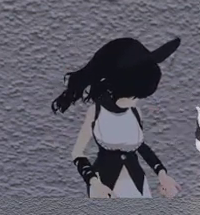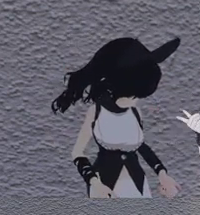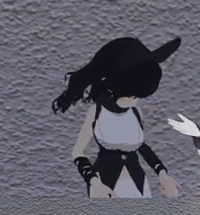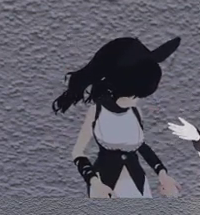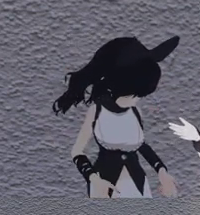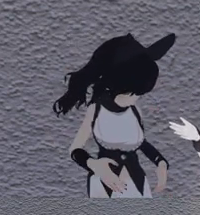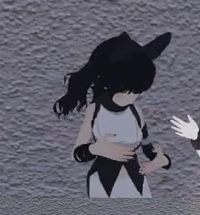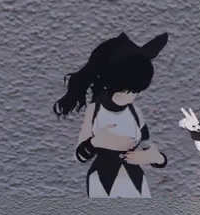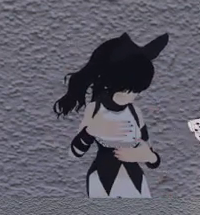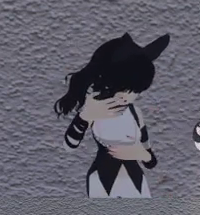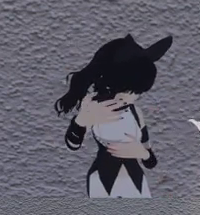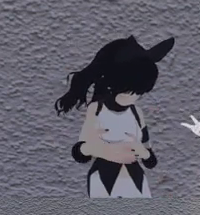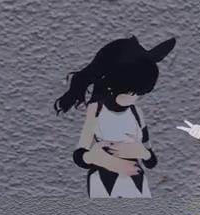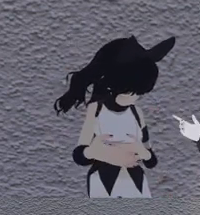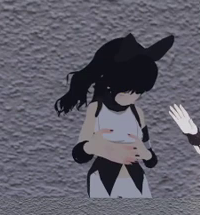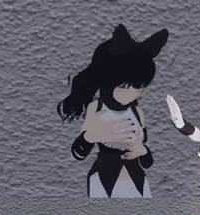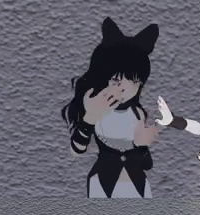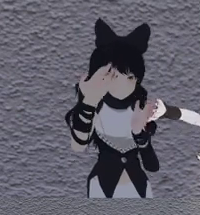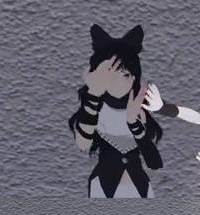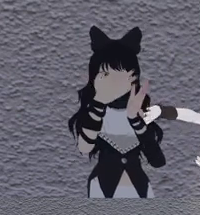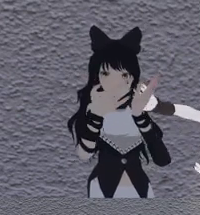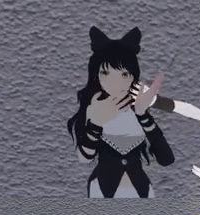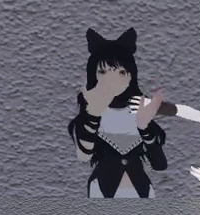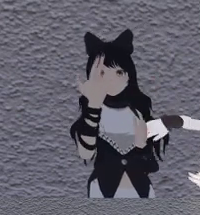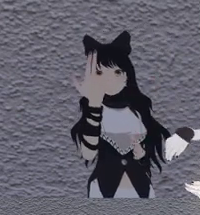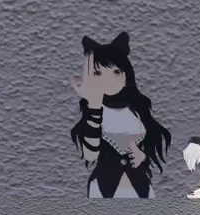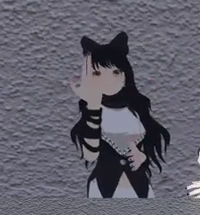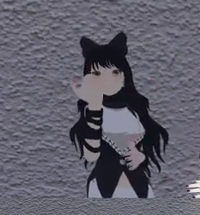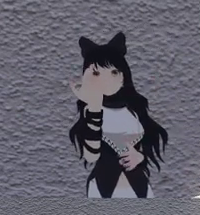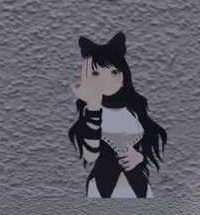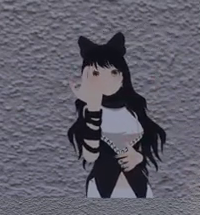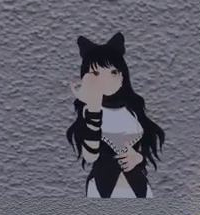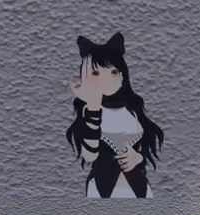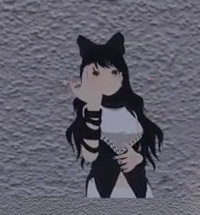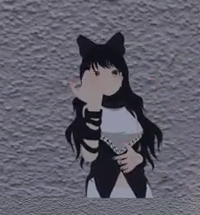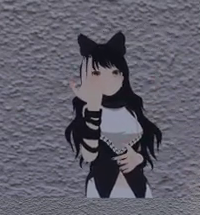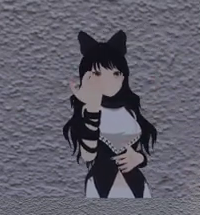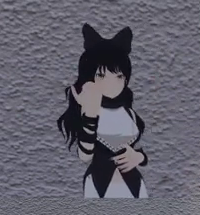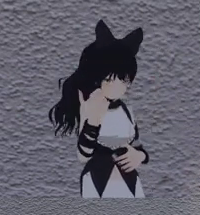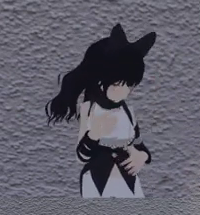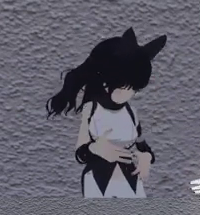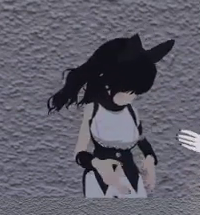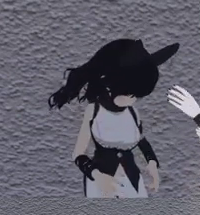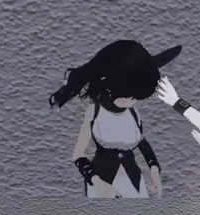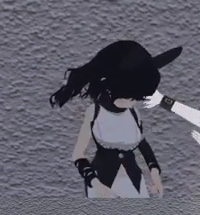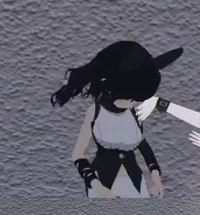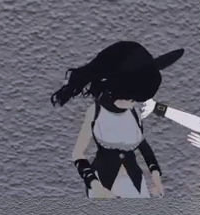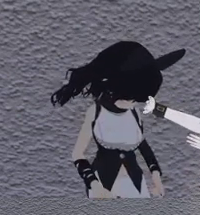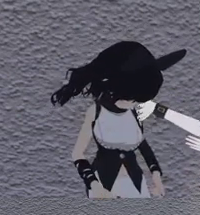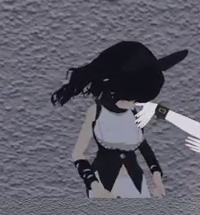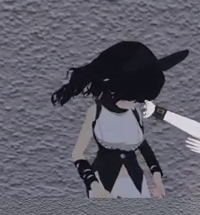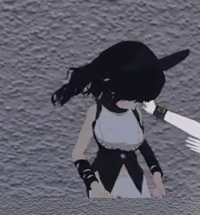try restarting? Oh, can he not even see me? Oh, he can't. Damn.